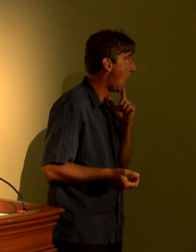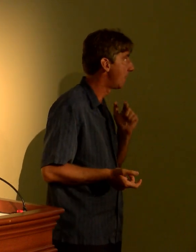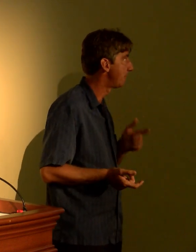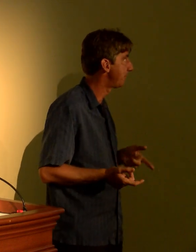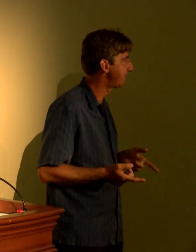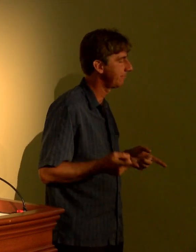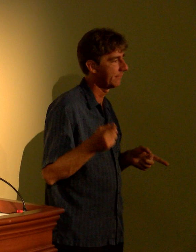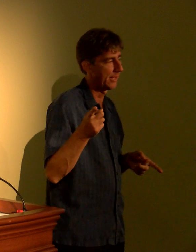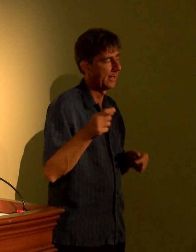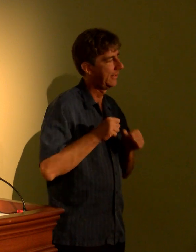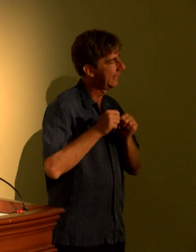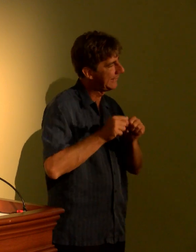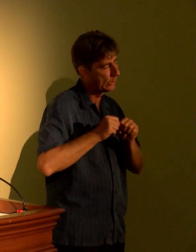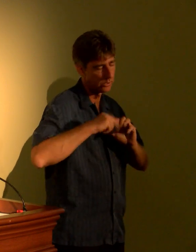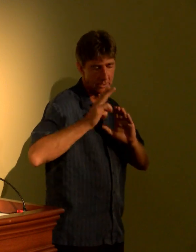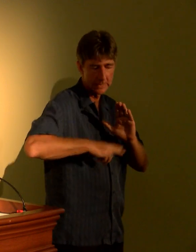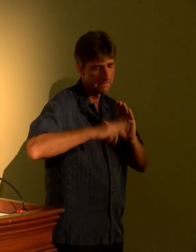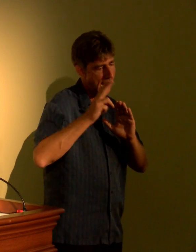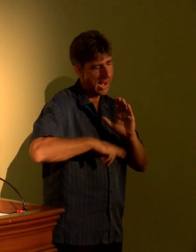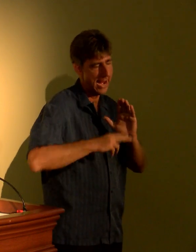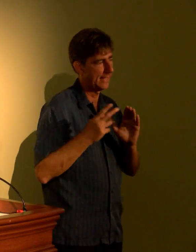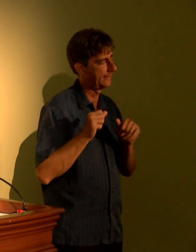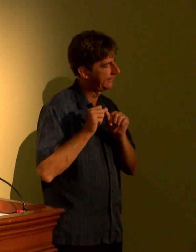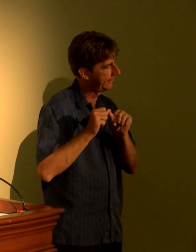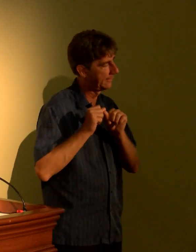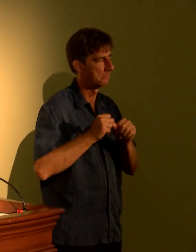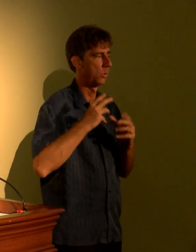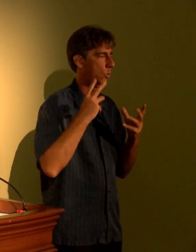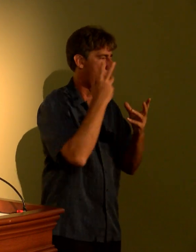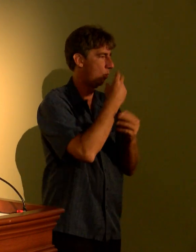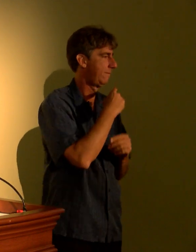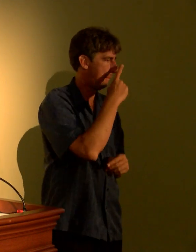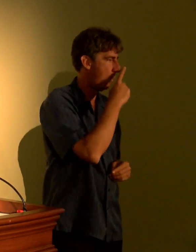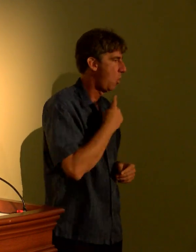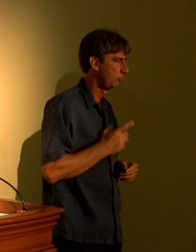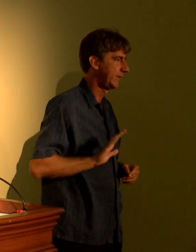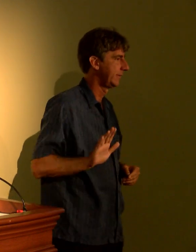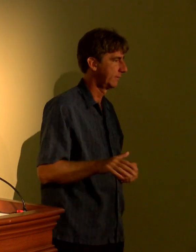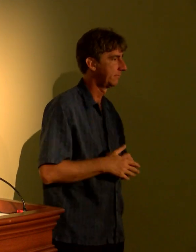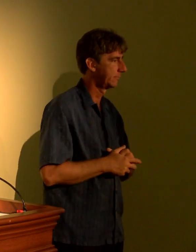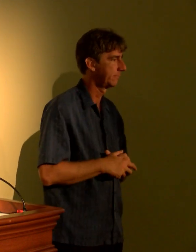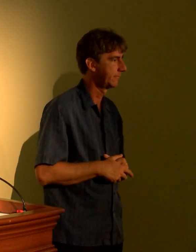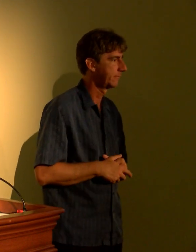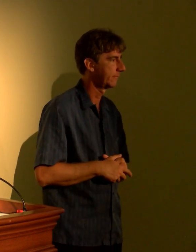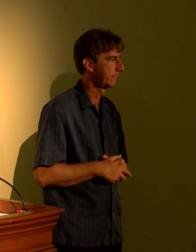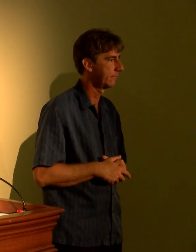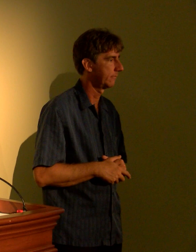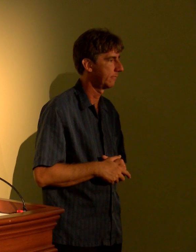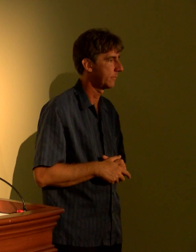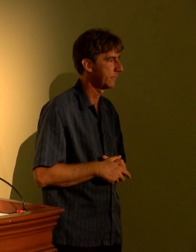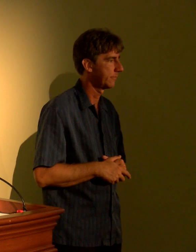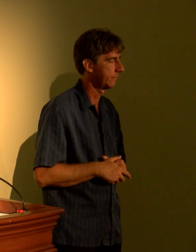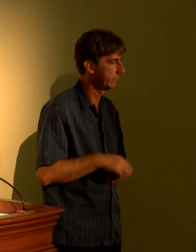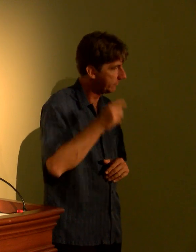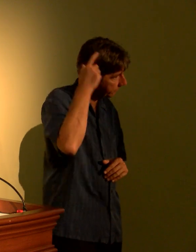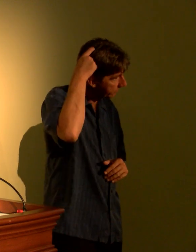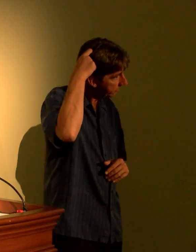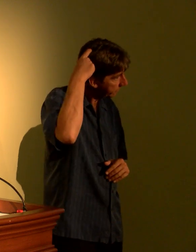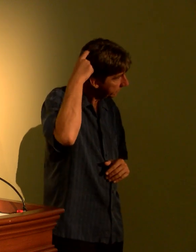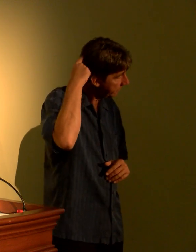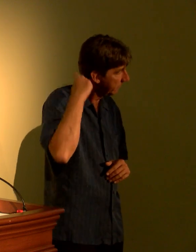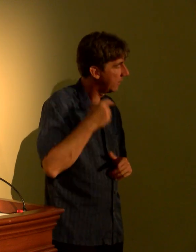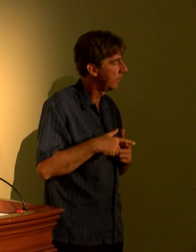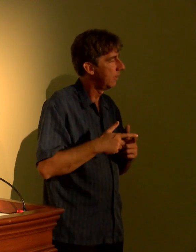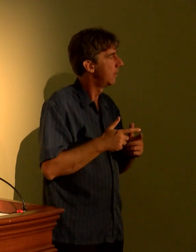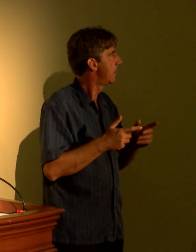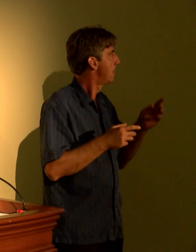just paints beautiful portraits, continues to paint. Renewed, I think, the greater depth and strength in some of the